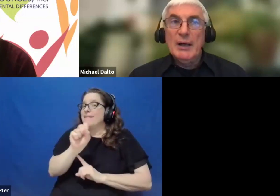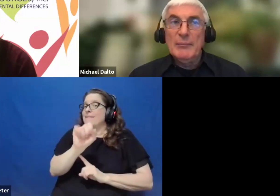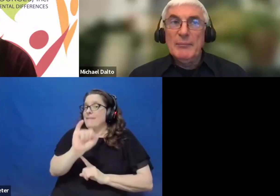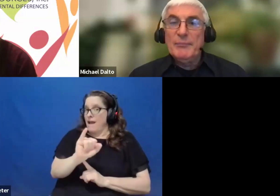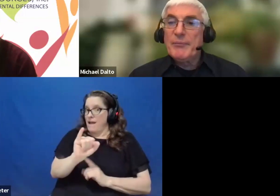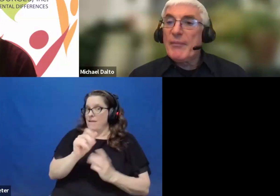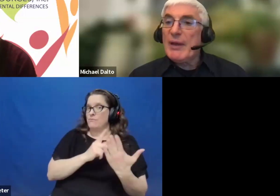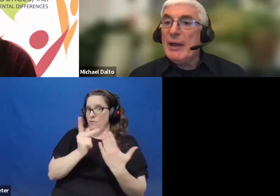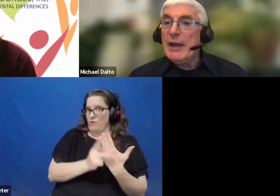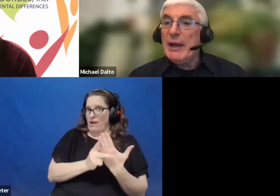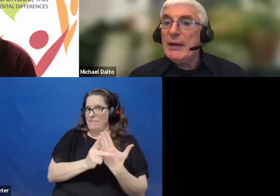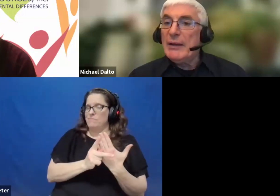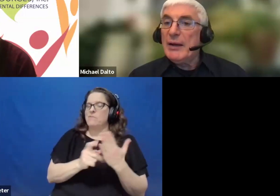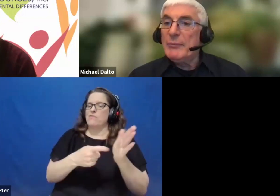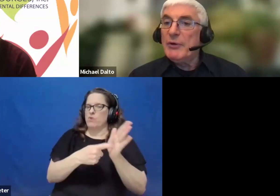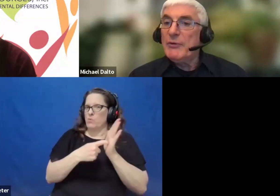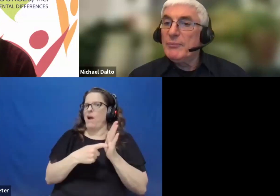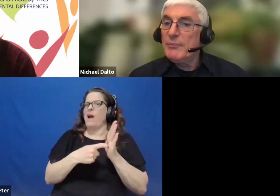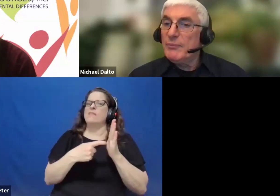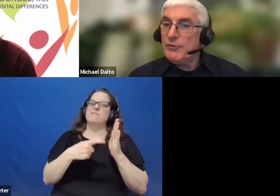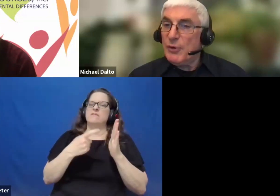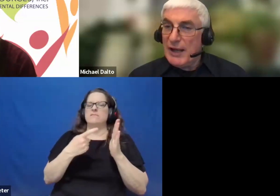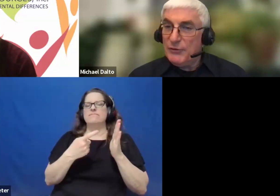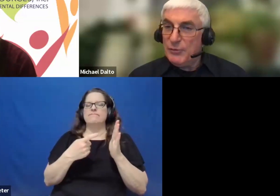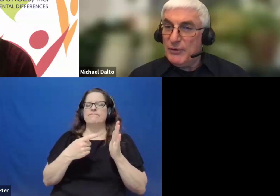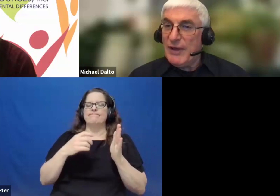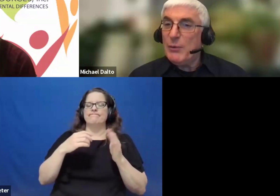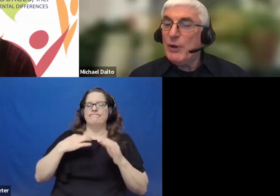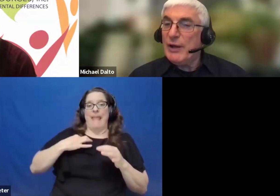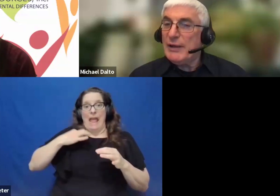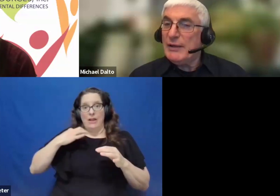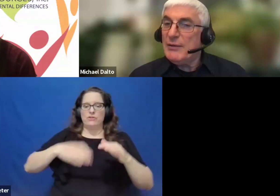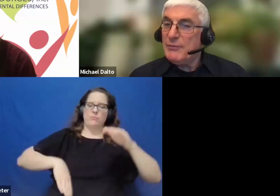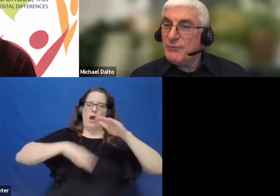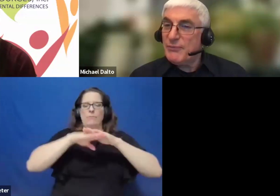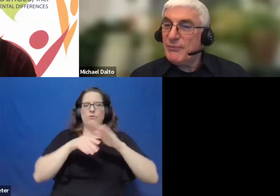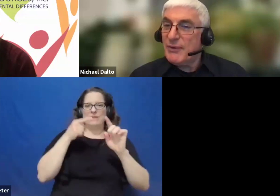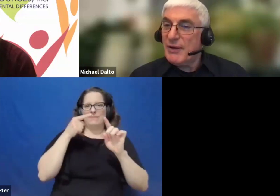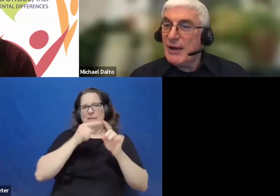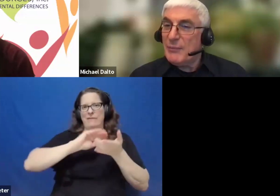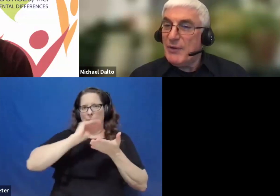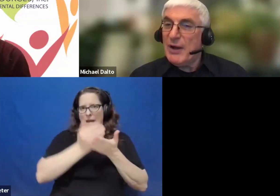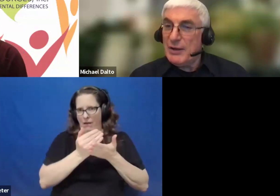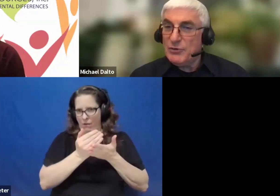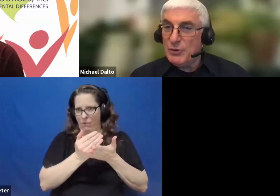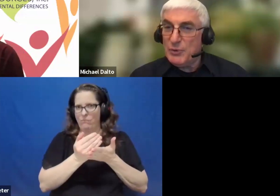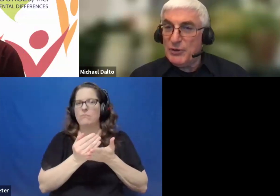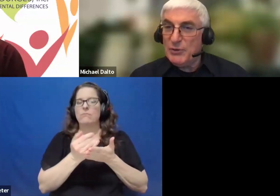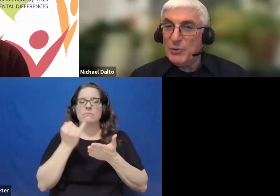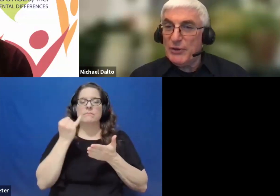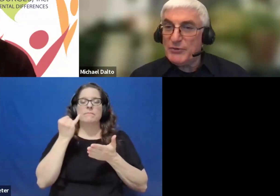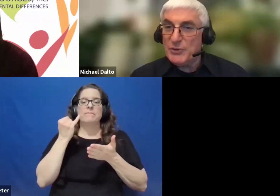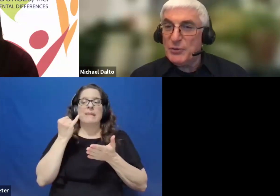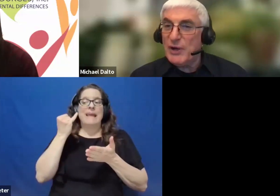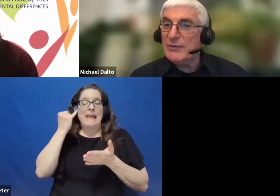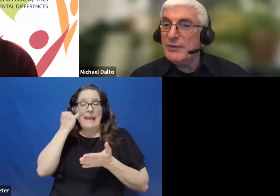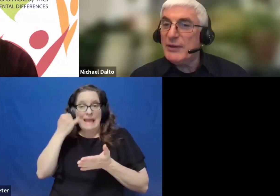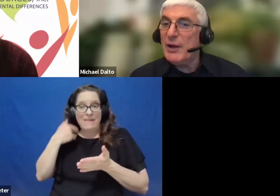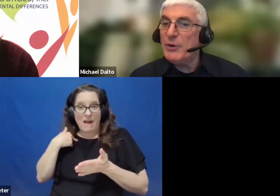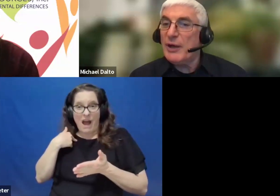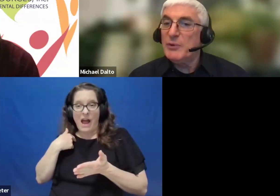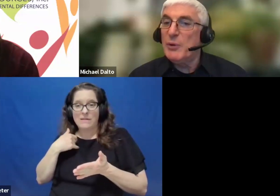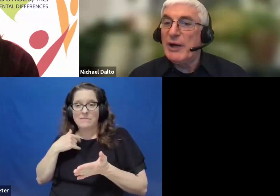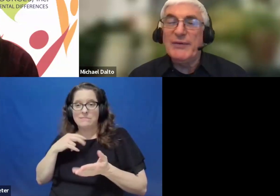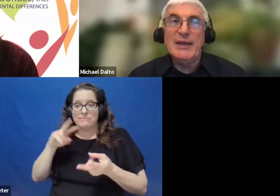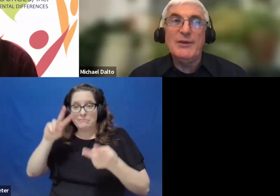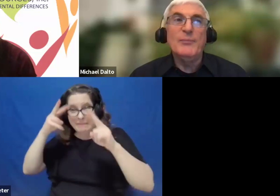And I'm going to start answering that way. If I'm not interpreting your question correctly.